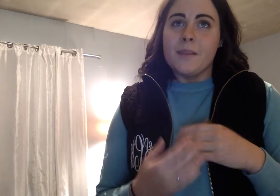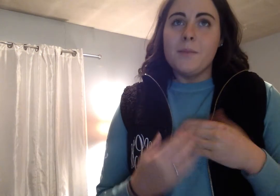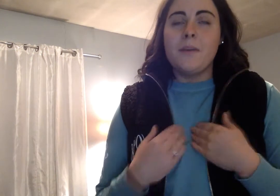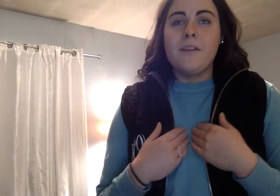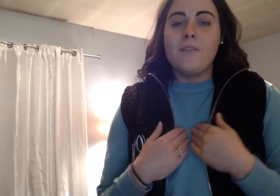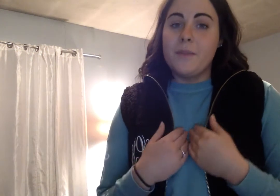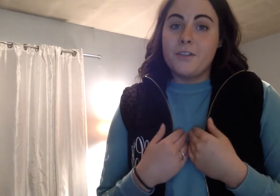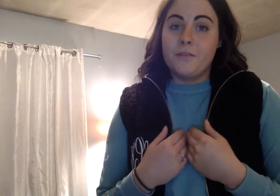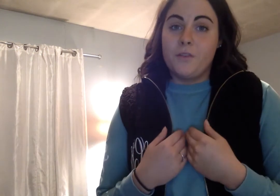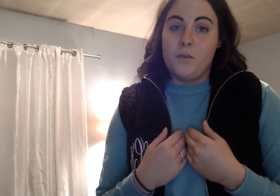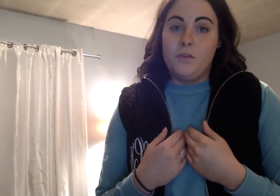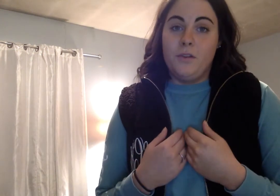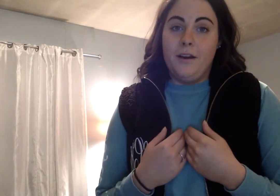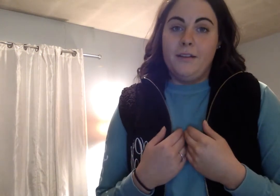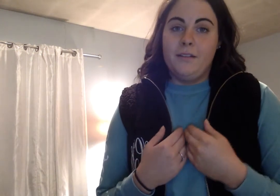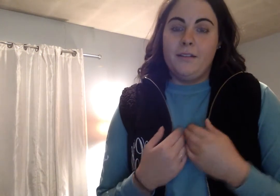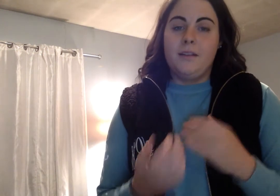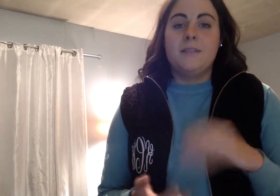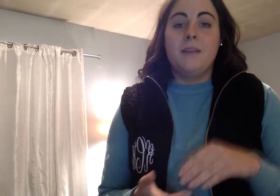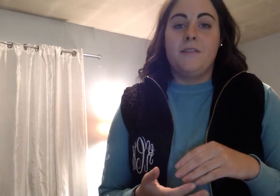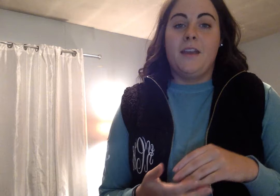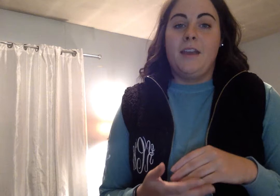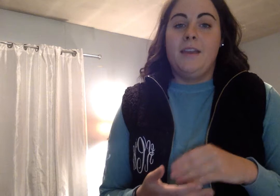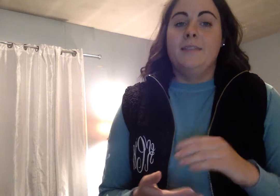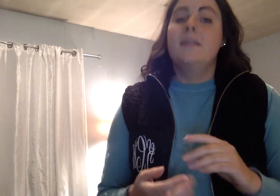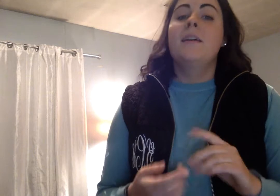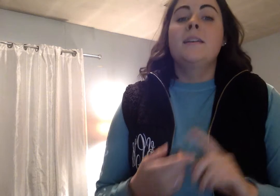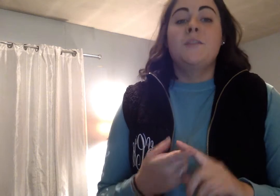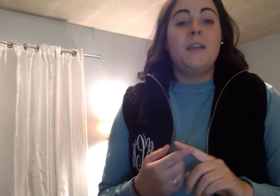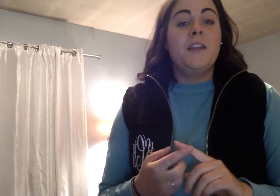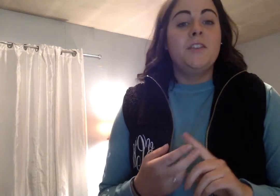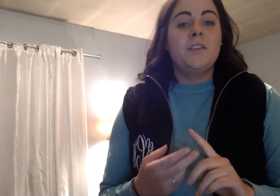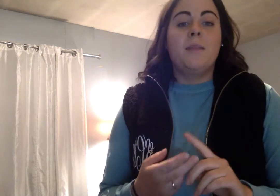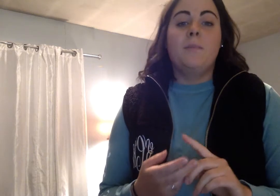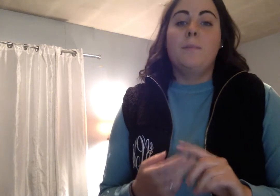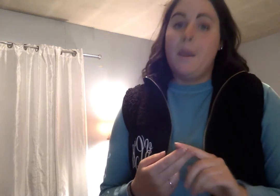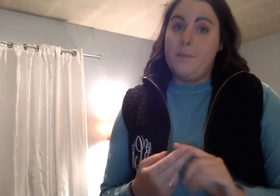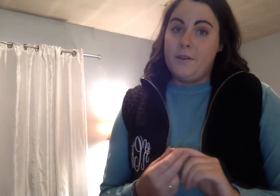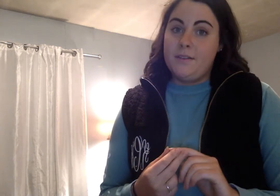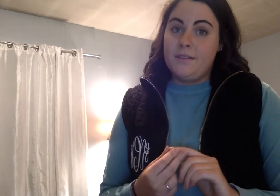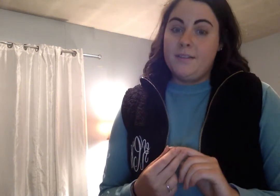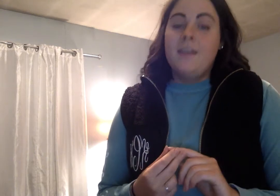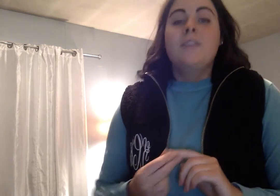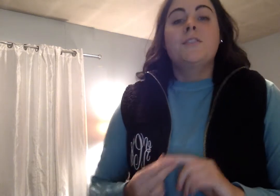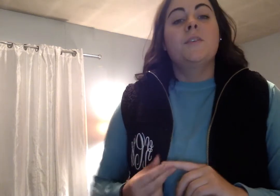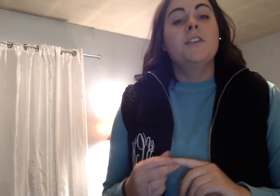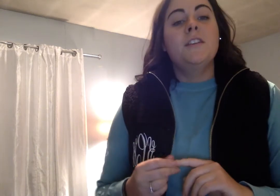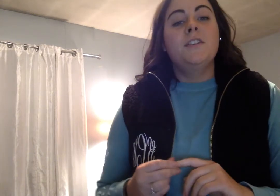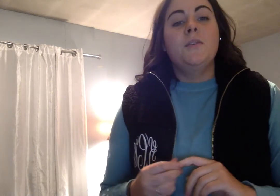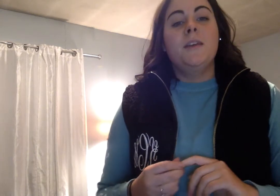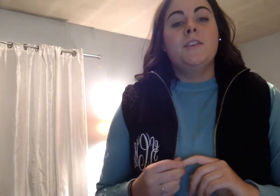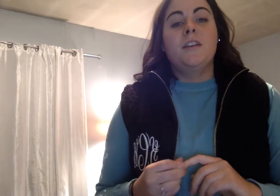my favorite mixture for a roulade stuffing is spinach and peppers. So what you're going to do is you're going to